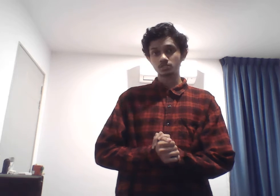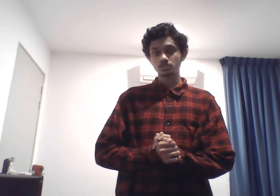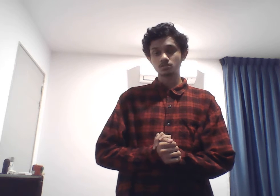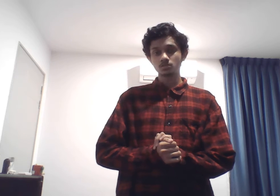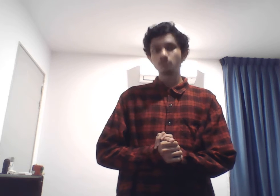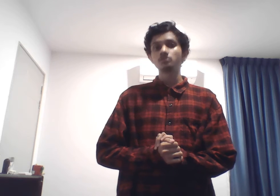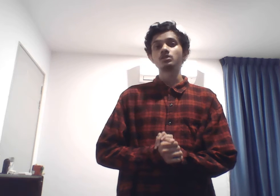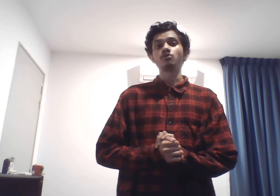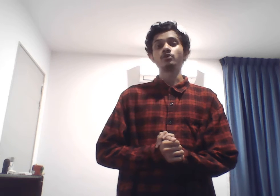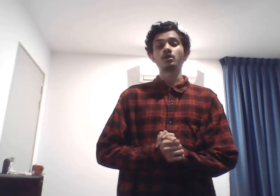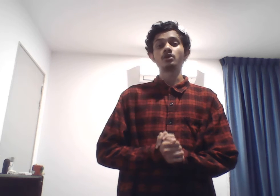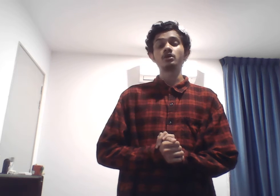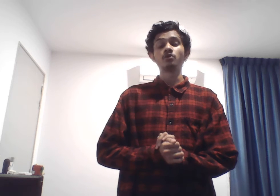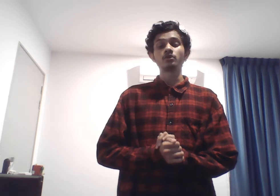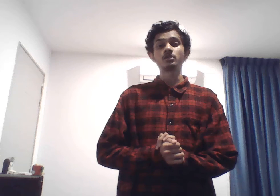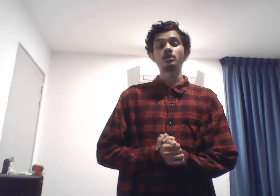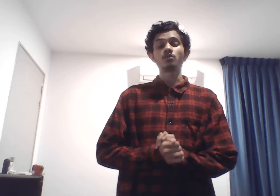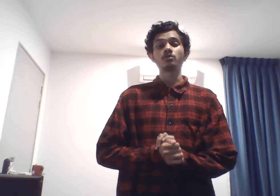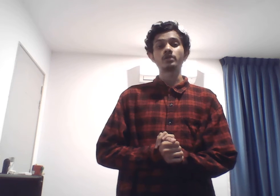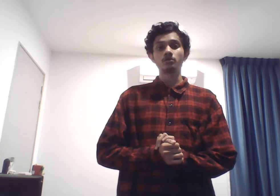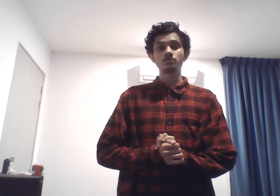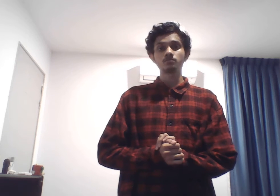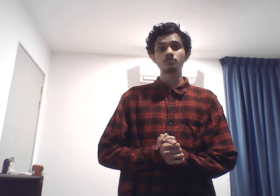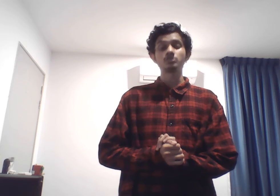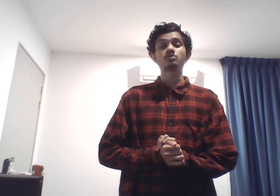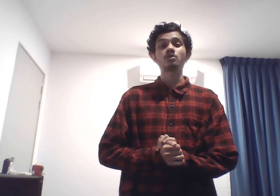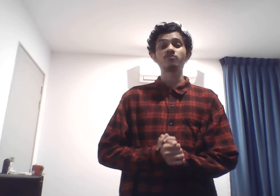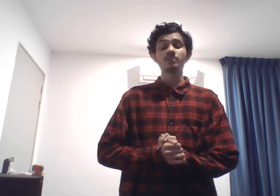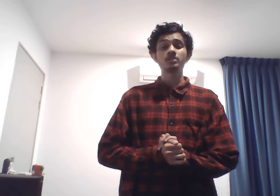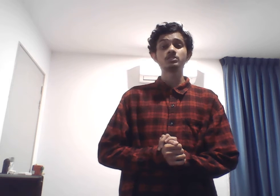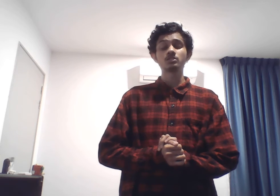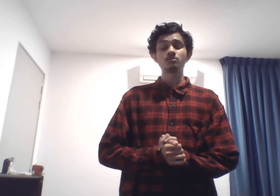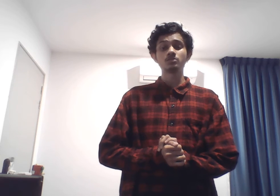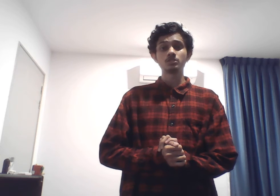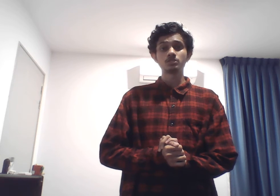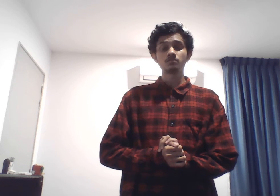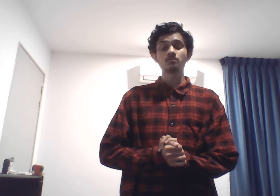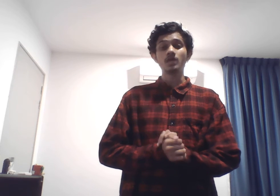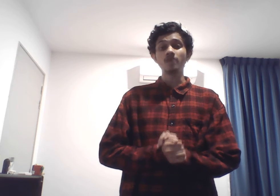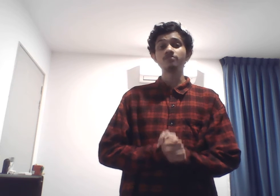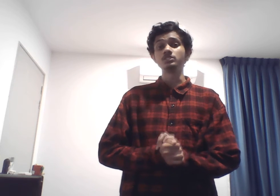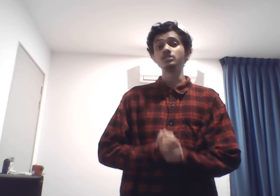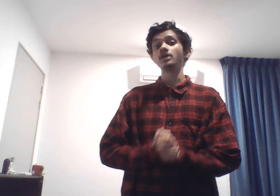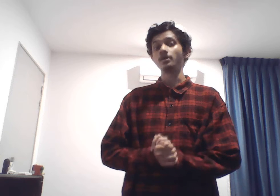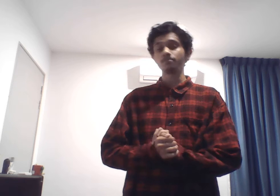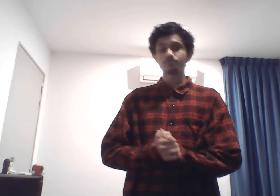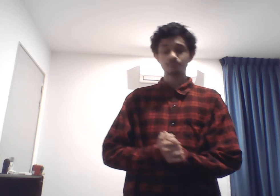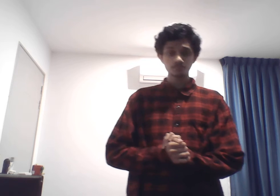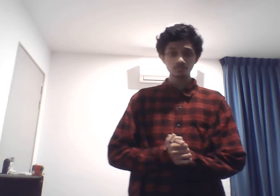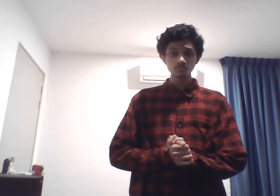practice that is going on in our world right now, which is called female genital mutilation, FGM.